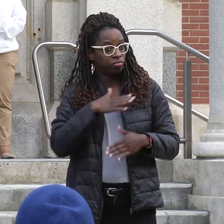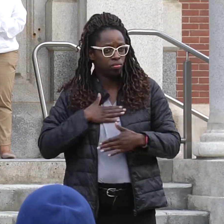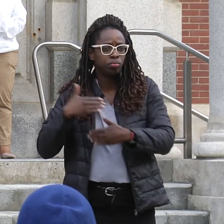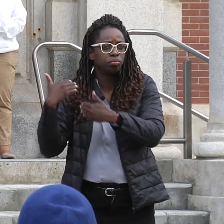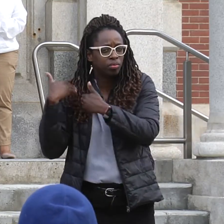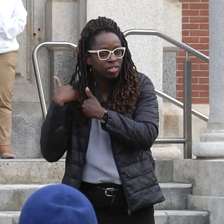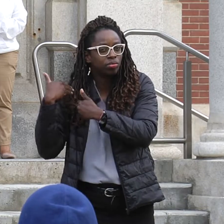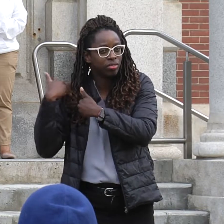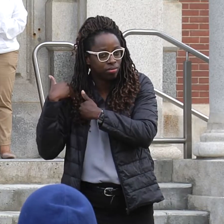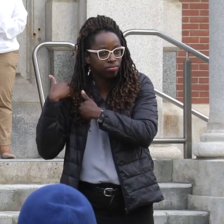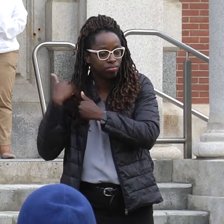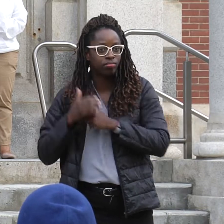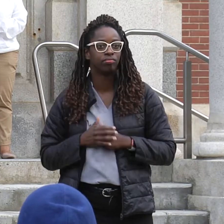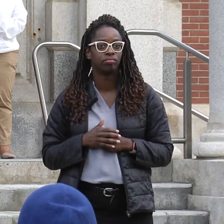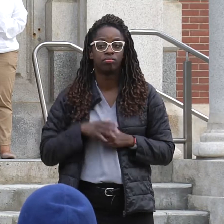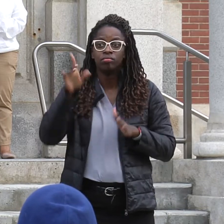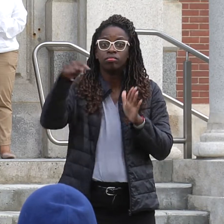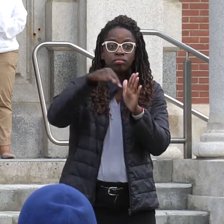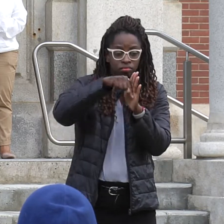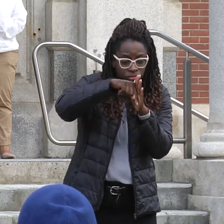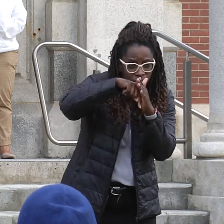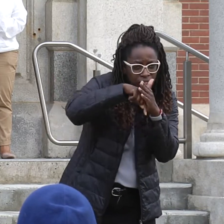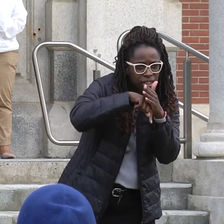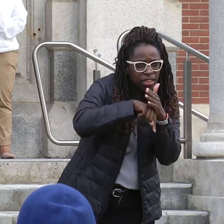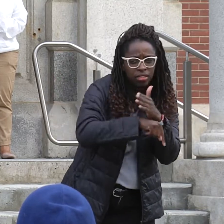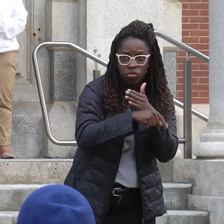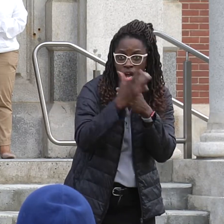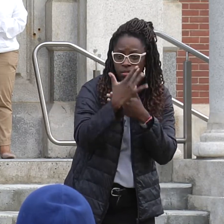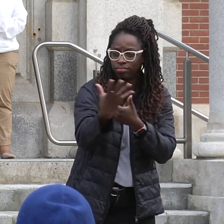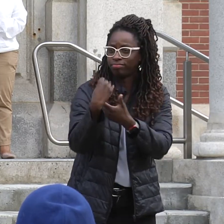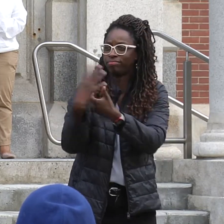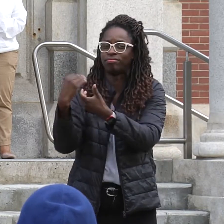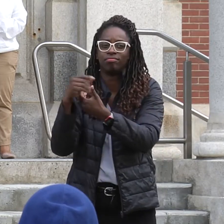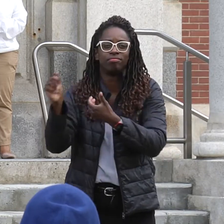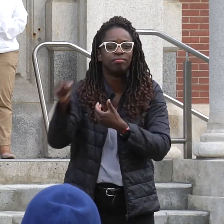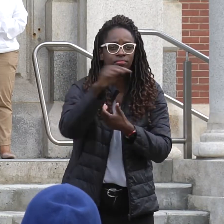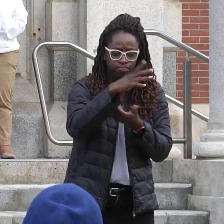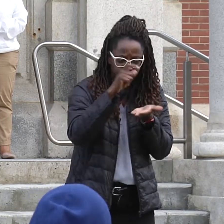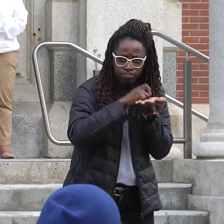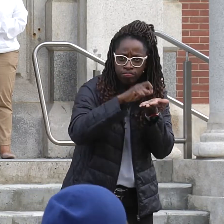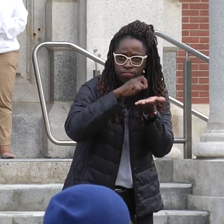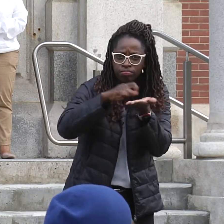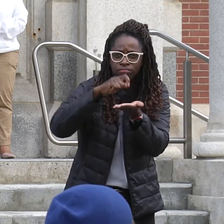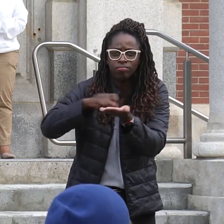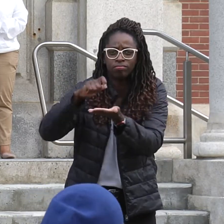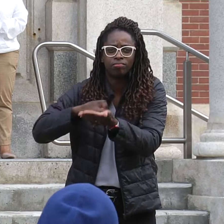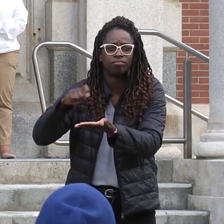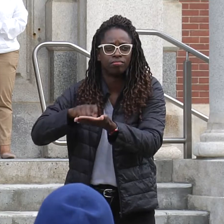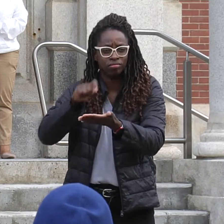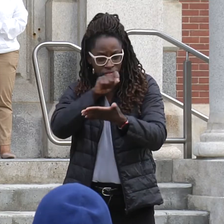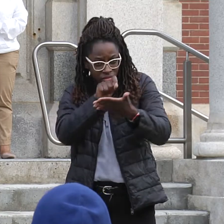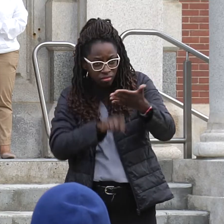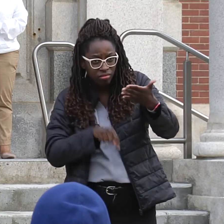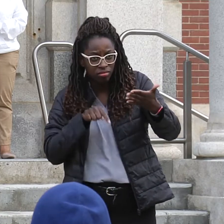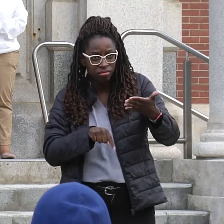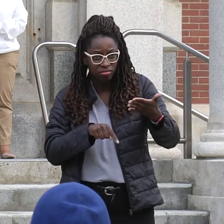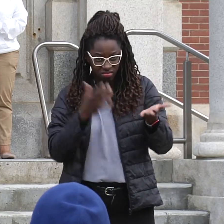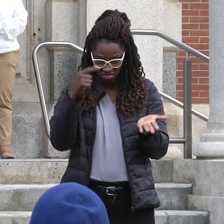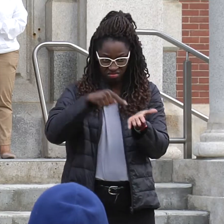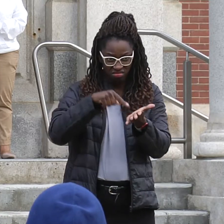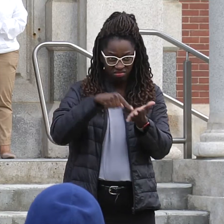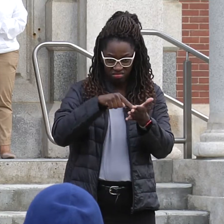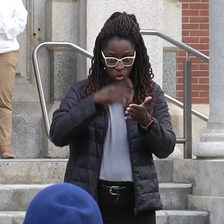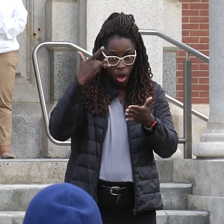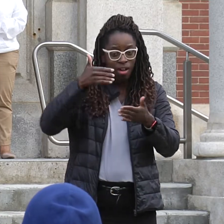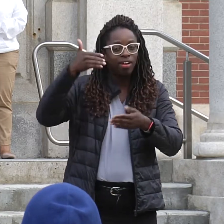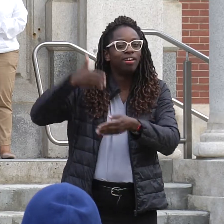write deep, step sure, and speak loud. It's the debt I owe to those who have gone before me and stood in